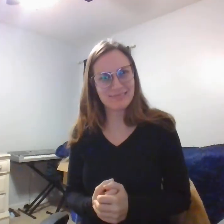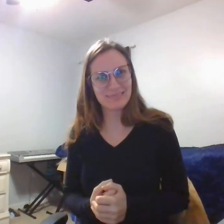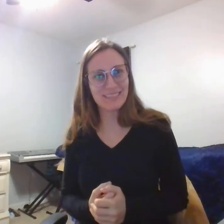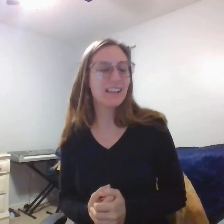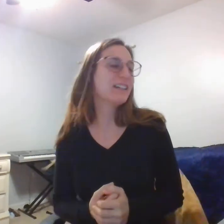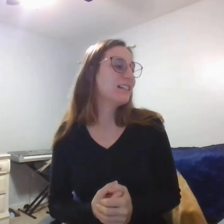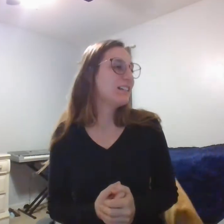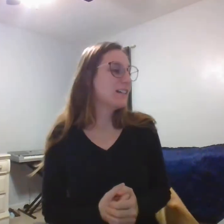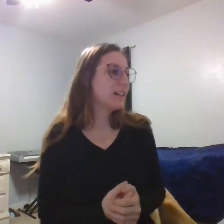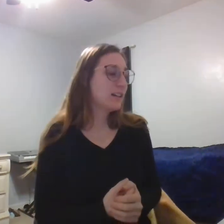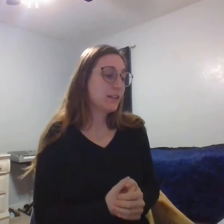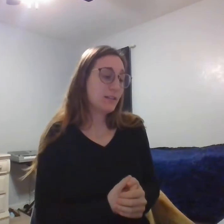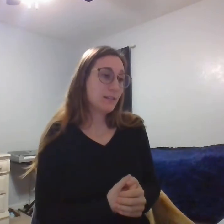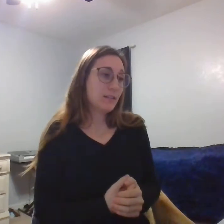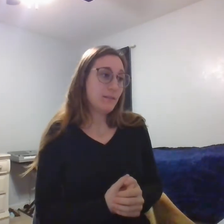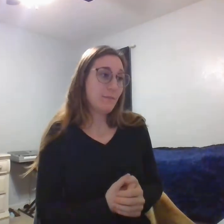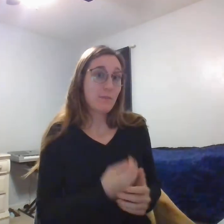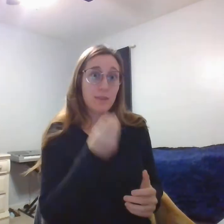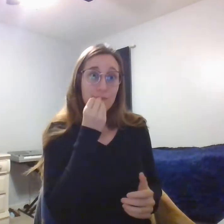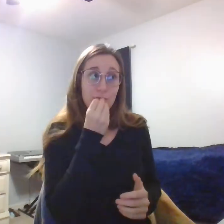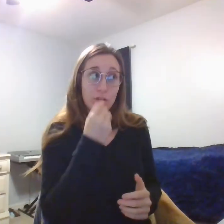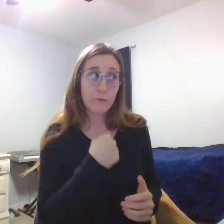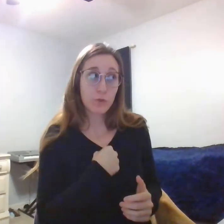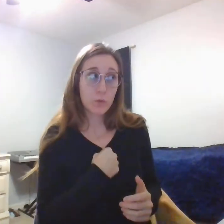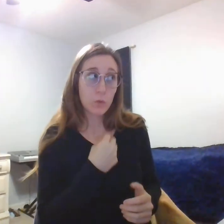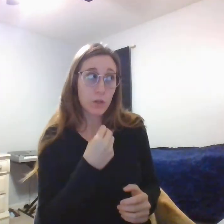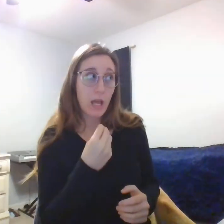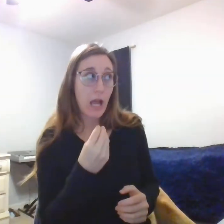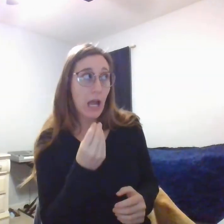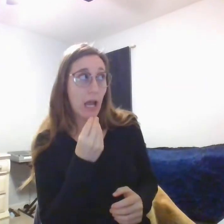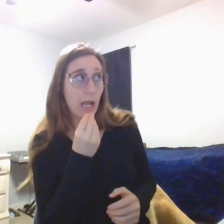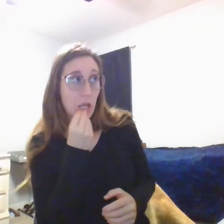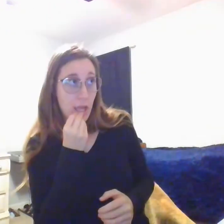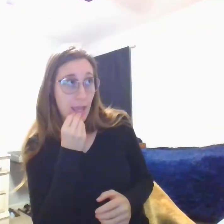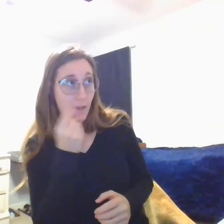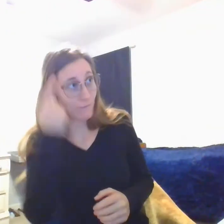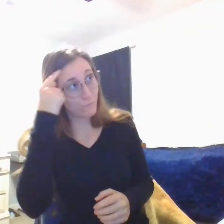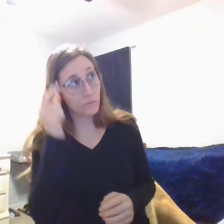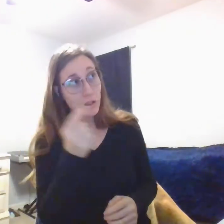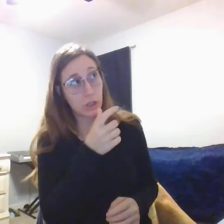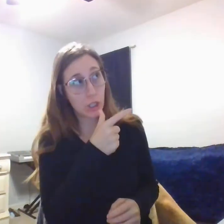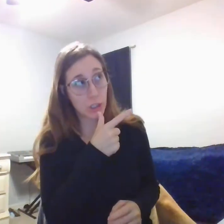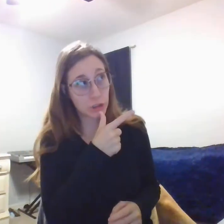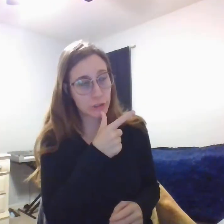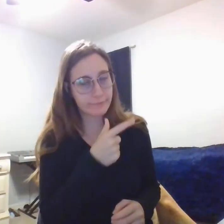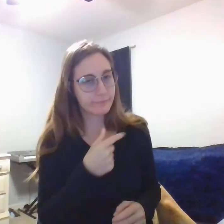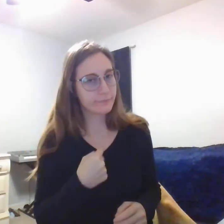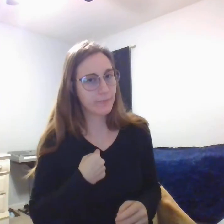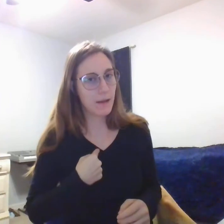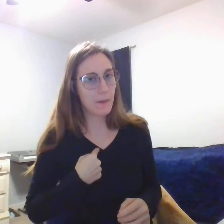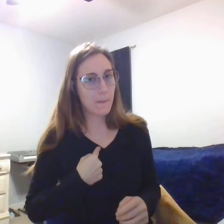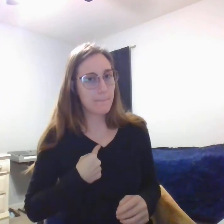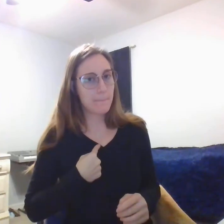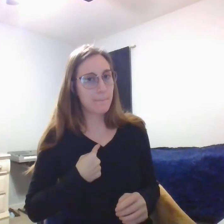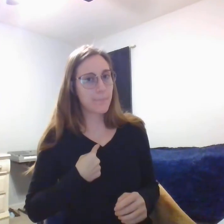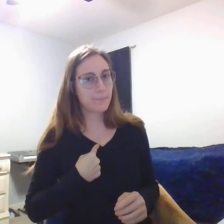What I ate for lunch doesn't really agree with me, so it's sort of hurt my insides a little bit. So, I'm starting to feel that, but then I'm also feeling a little bit